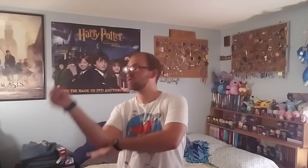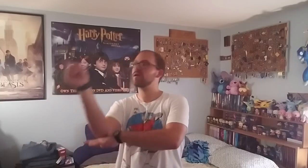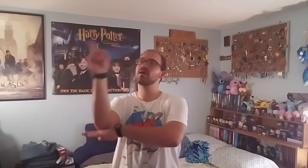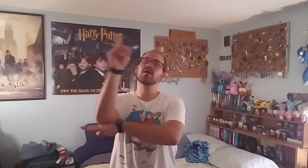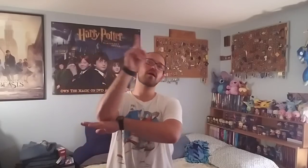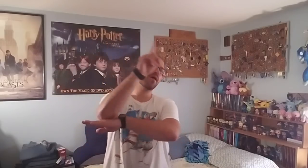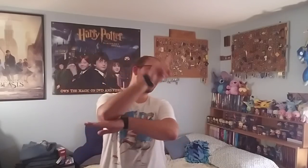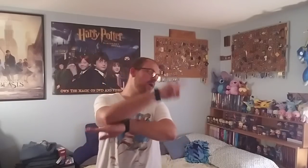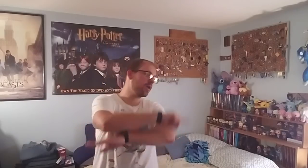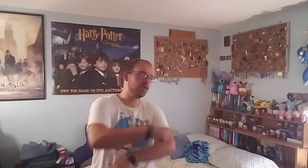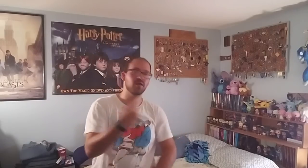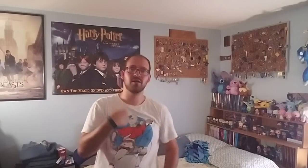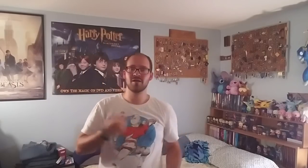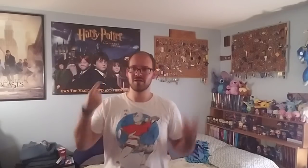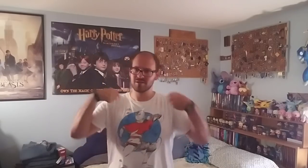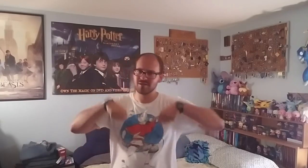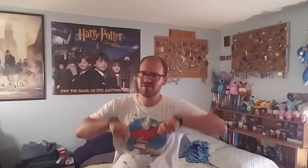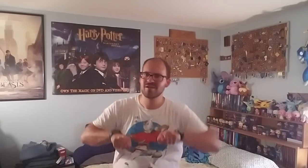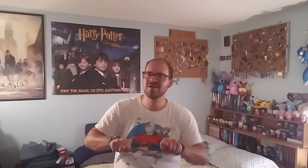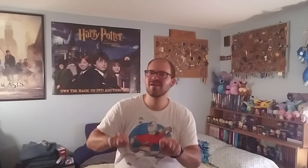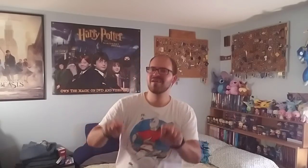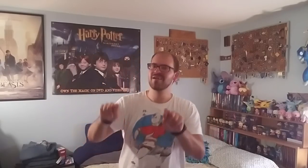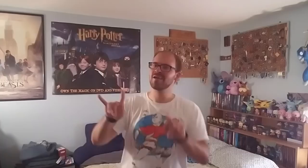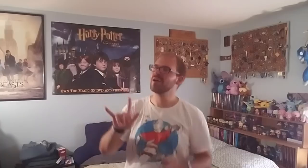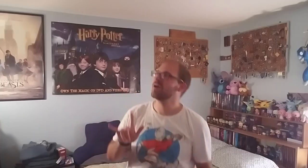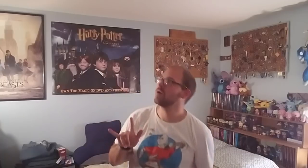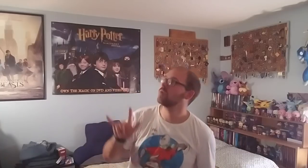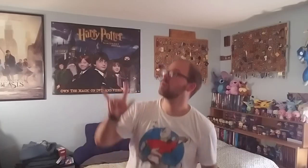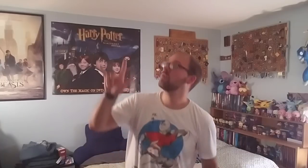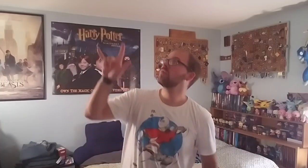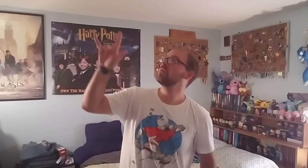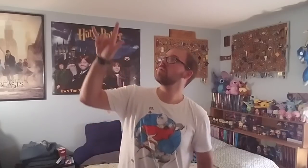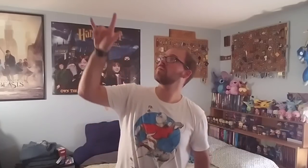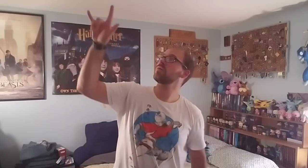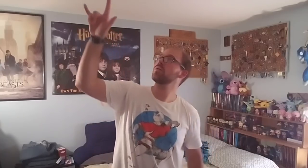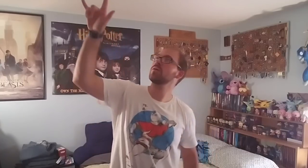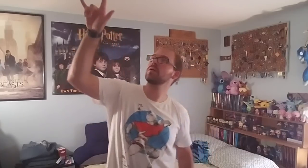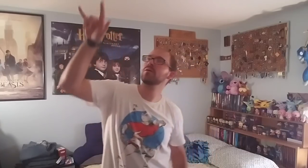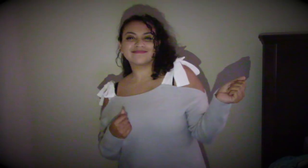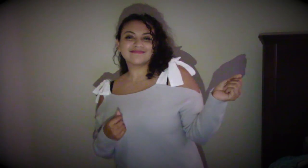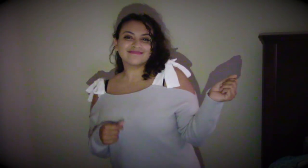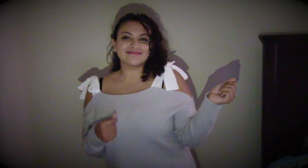I took a whole day up trying to get way up.